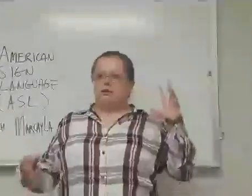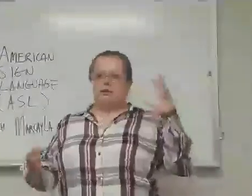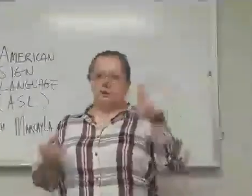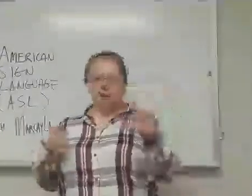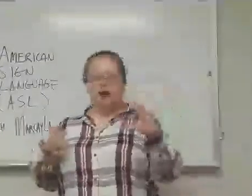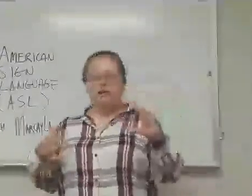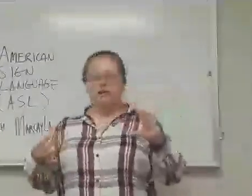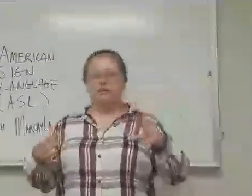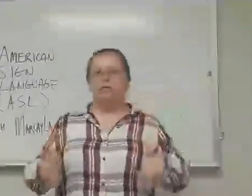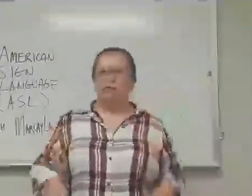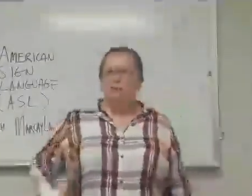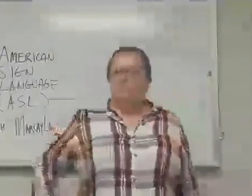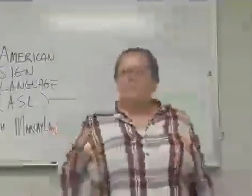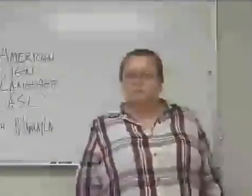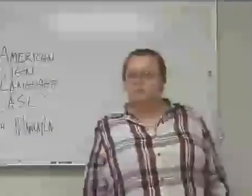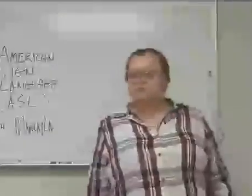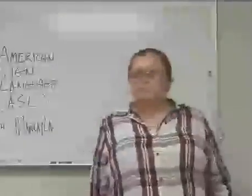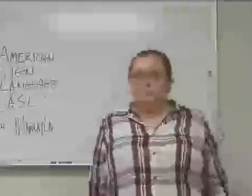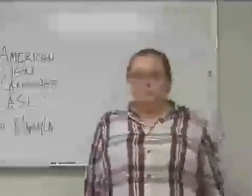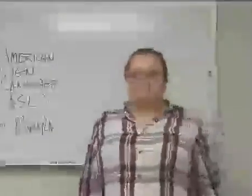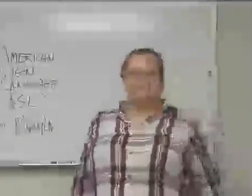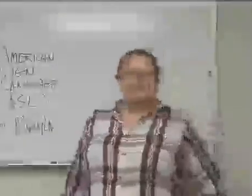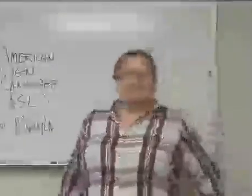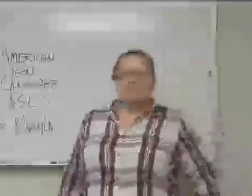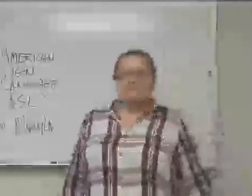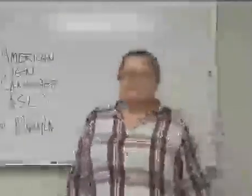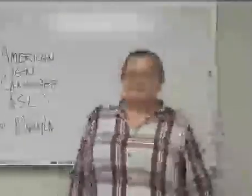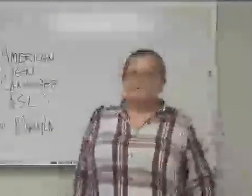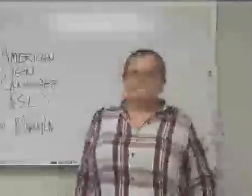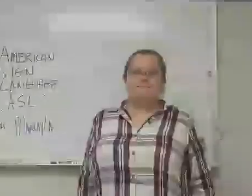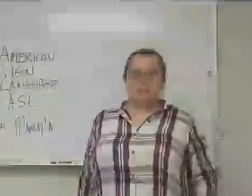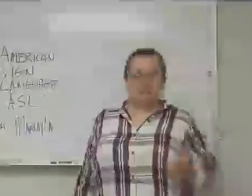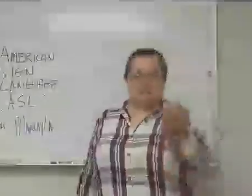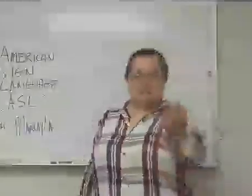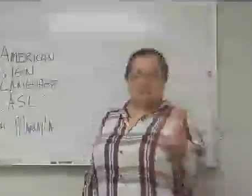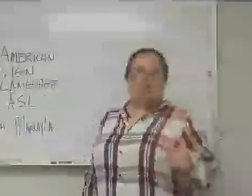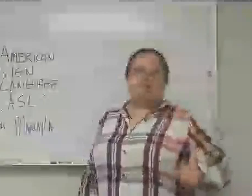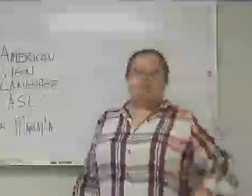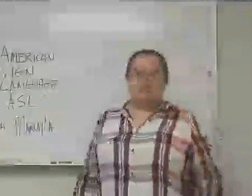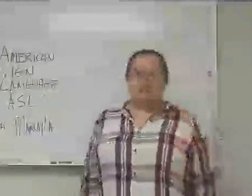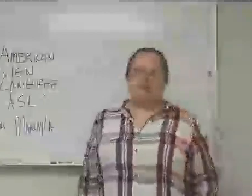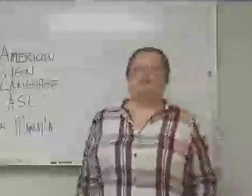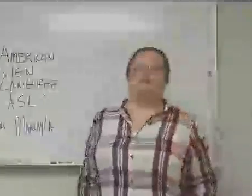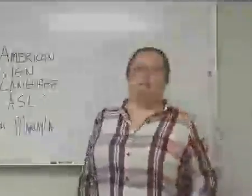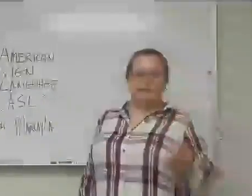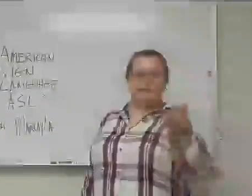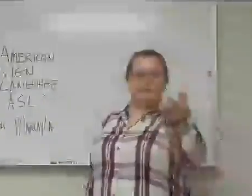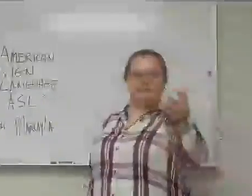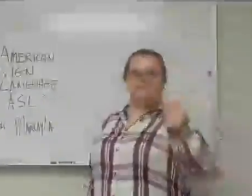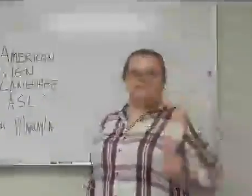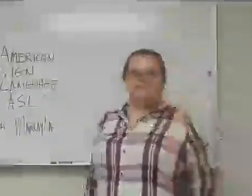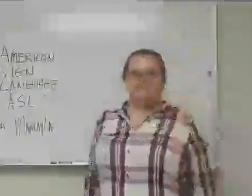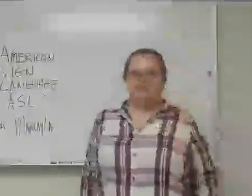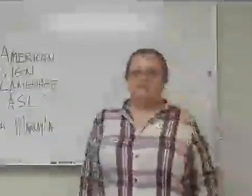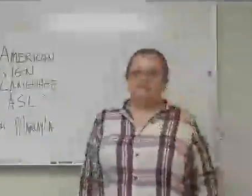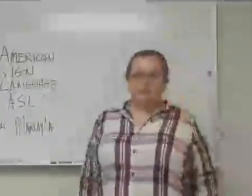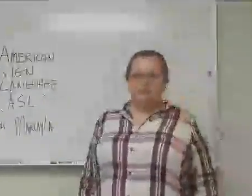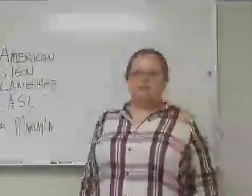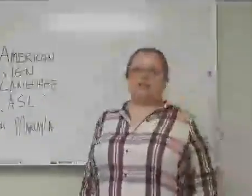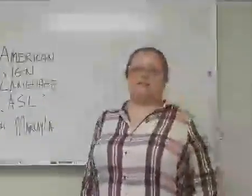start practicing more. But just for the person who just wants to be able just to communicate with their next door neighbor or the guy they see every morning when they get their coffee. Just is like,